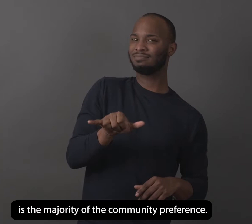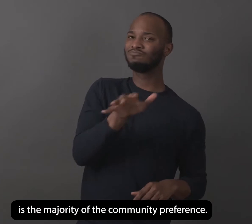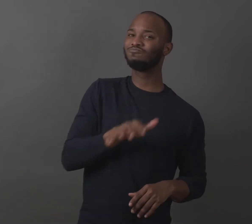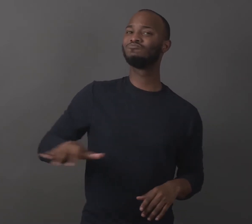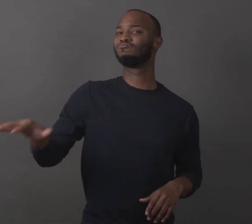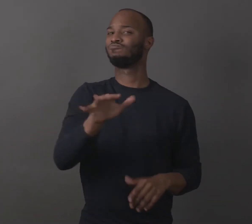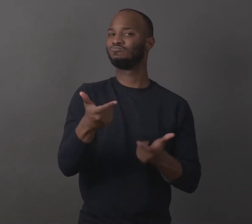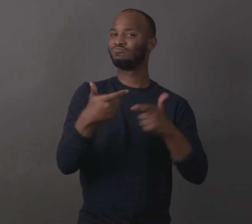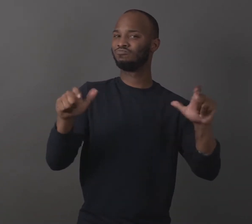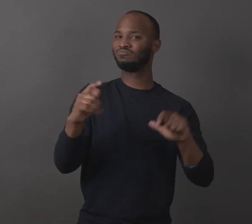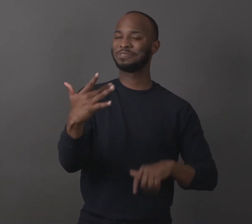preference.